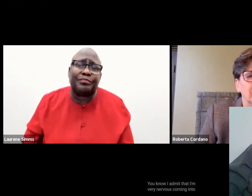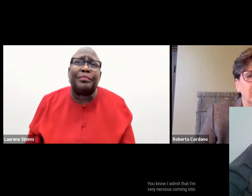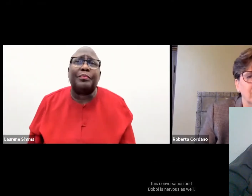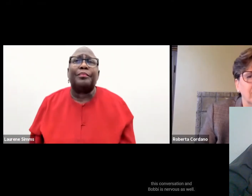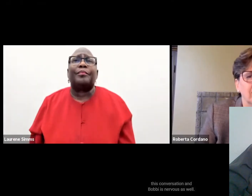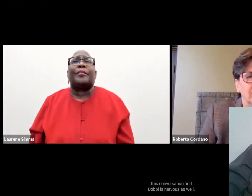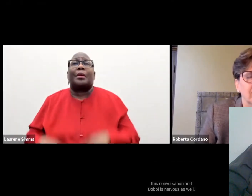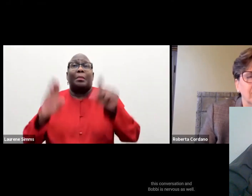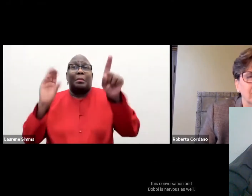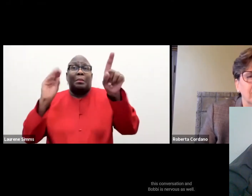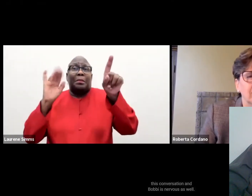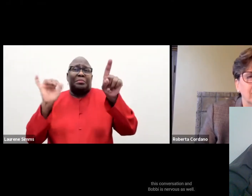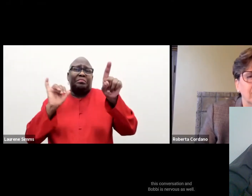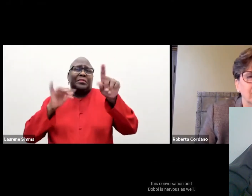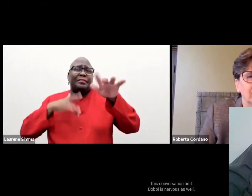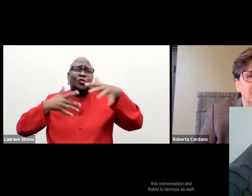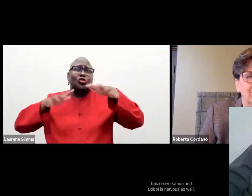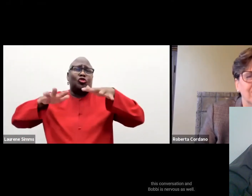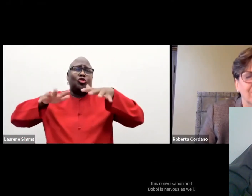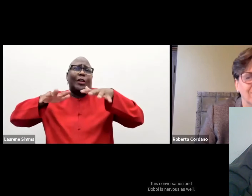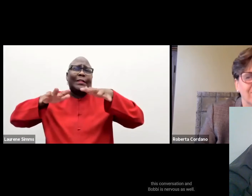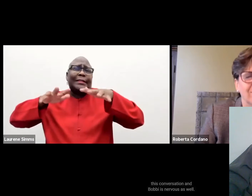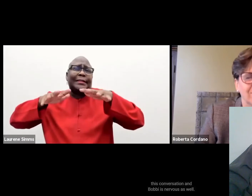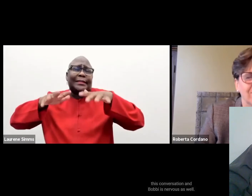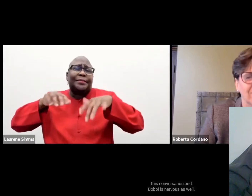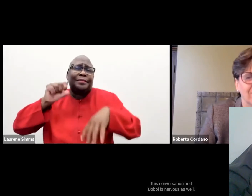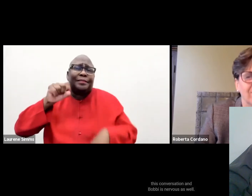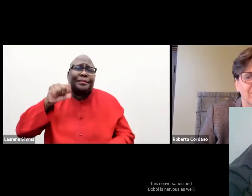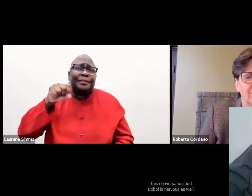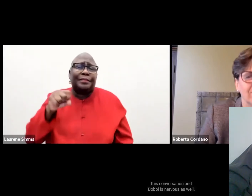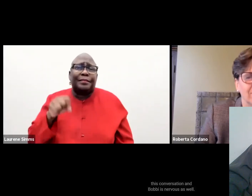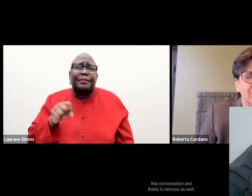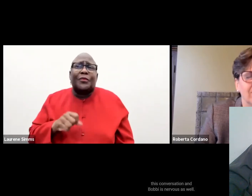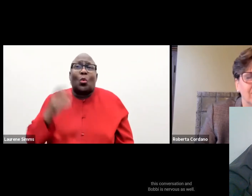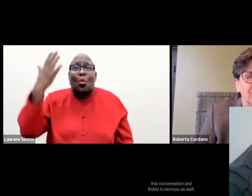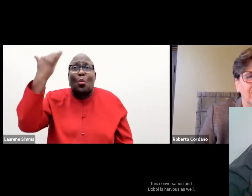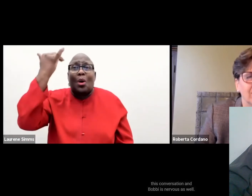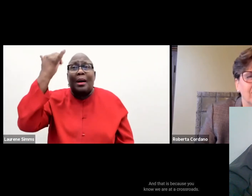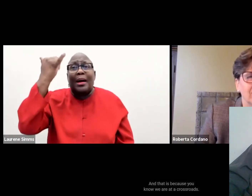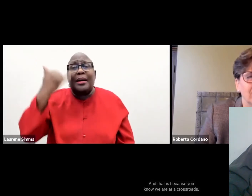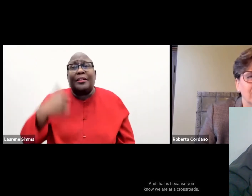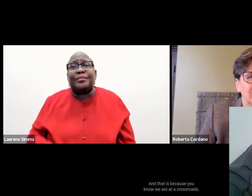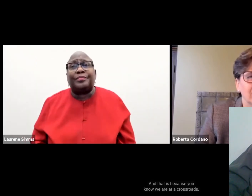I'm very nervous, yes. And I believe Bobby is nervous too.